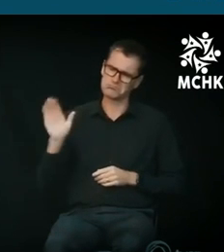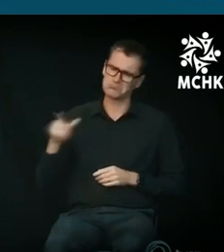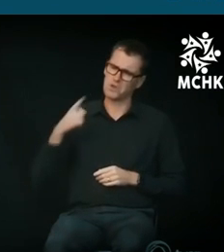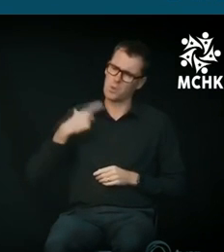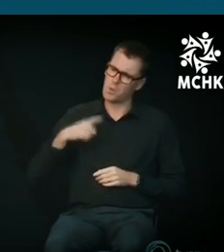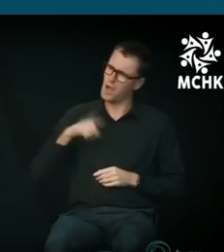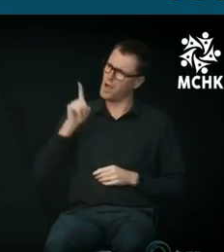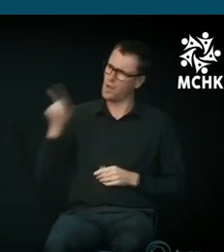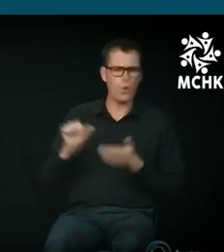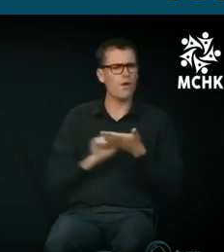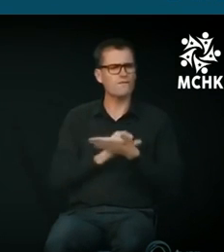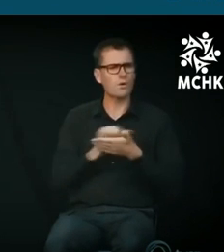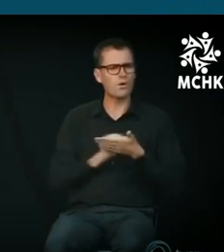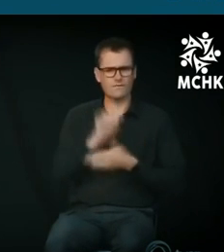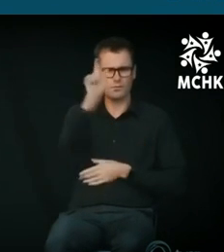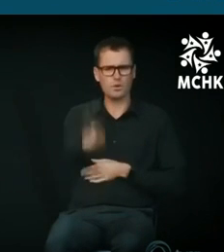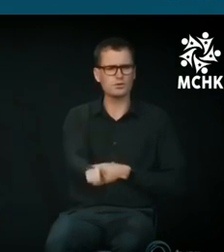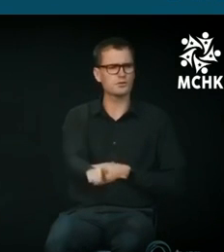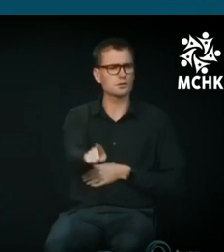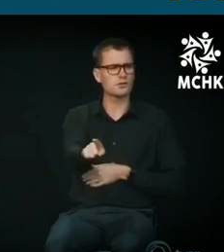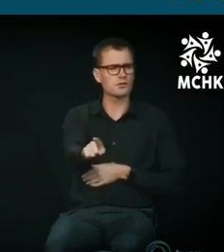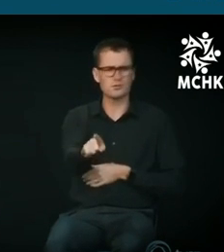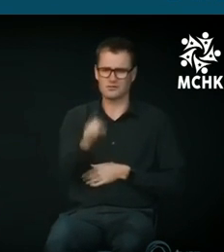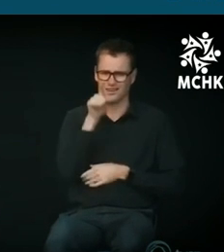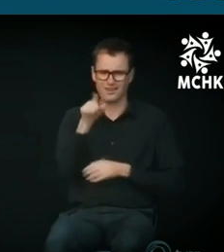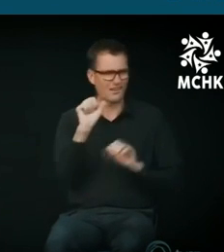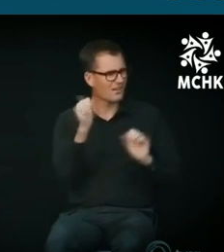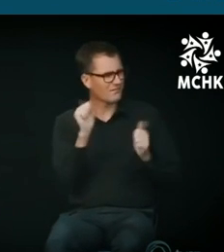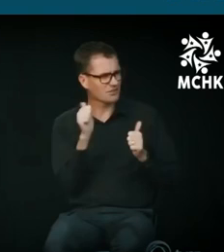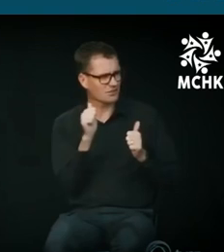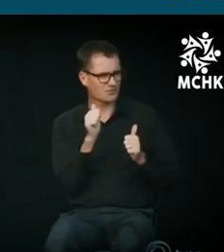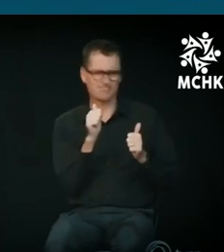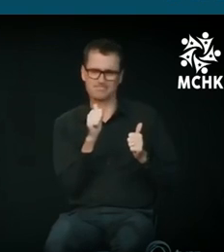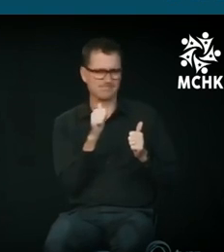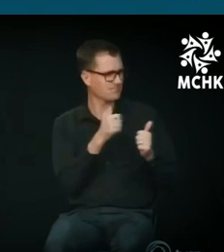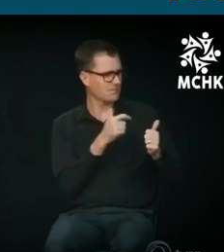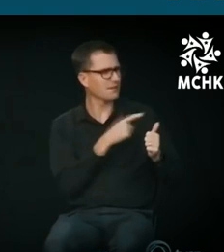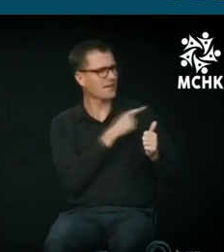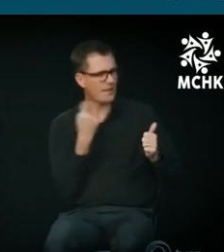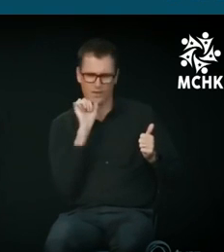why did you forgive someone who has killed your loved wife, beloved wife?